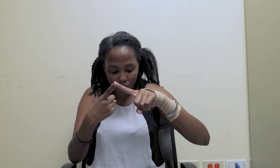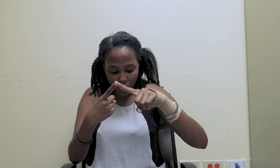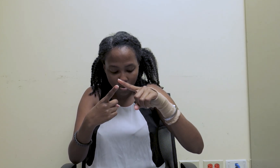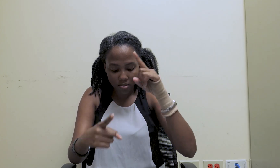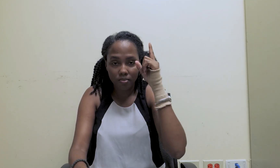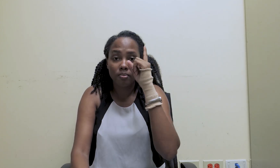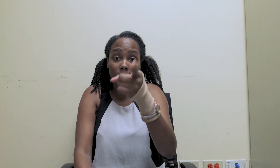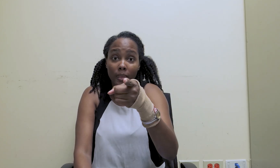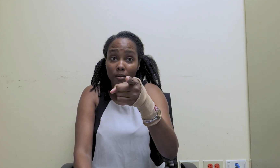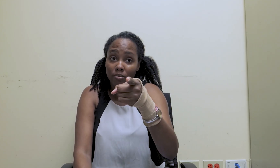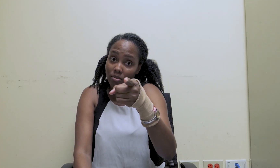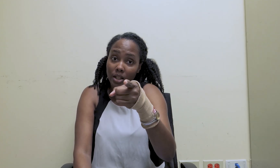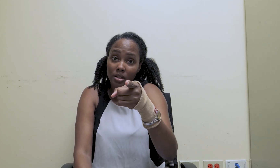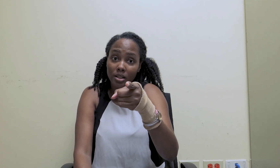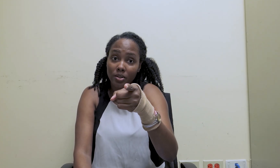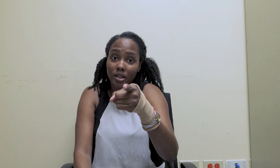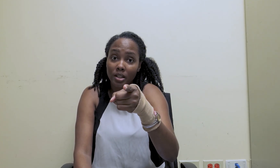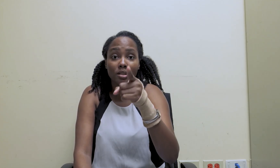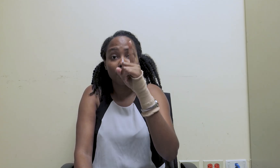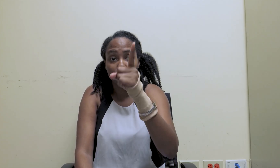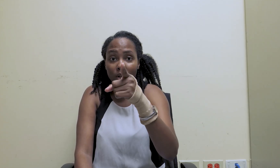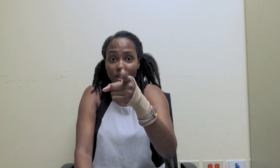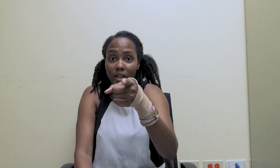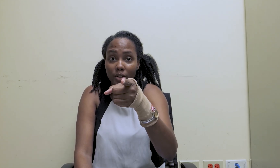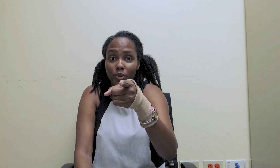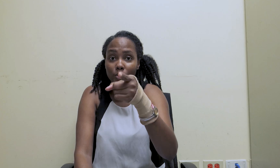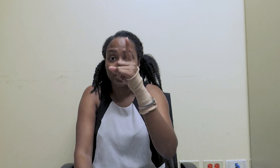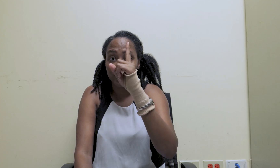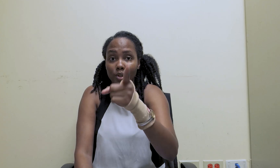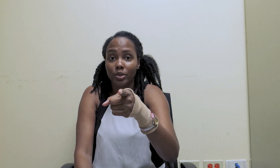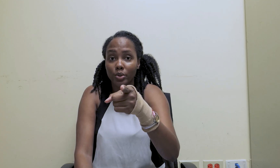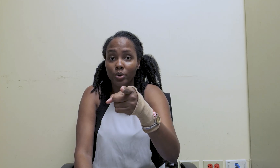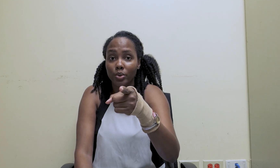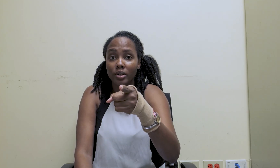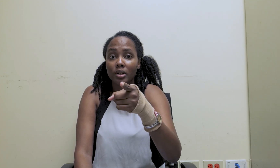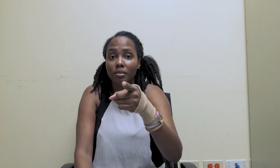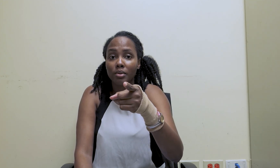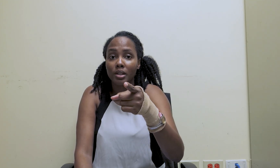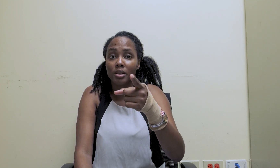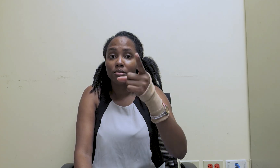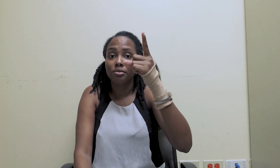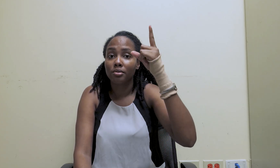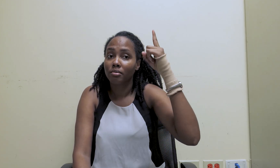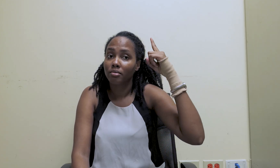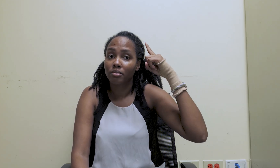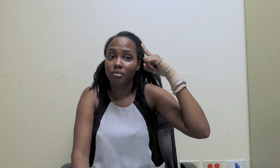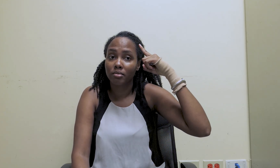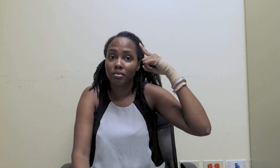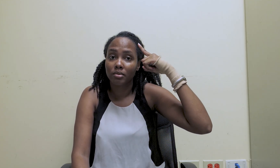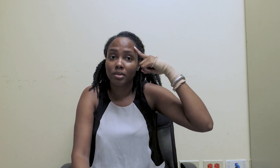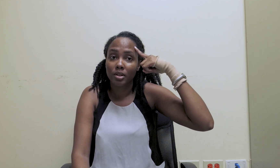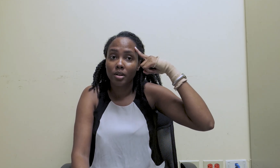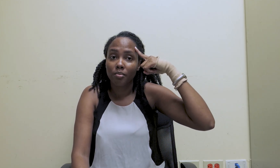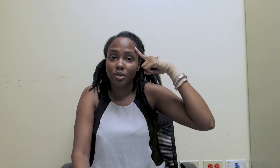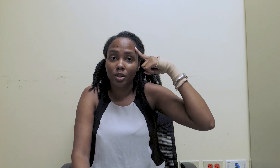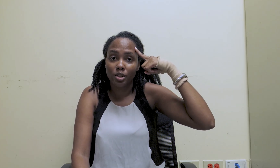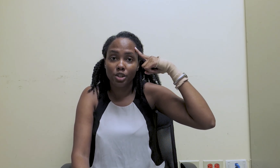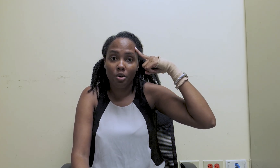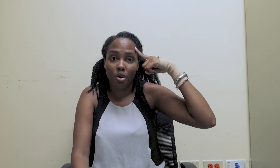you, that's literally it, pointing at you. You believe, touch